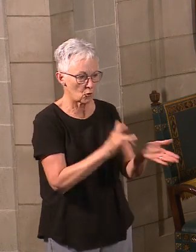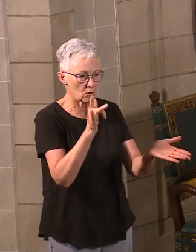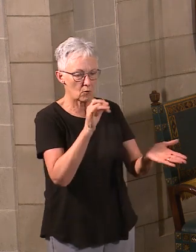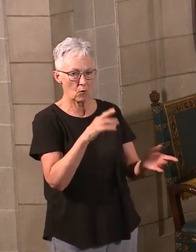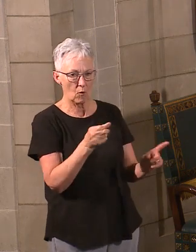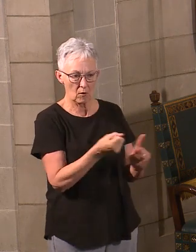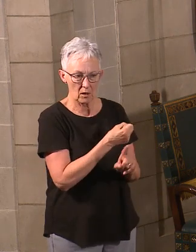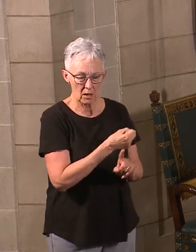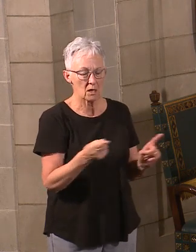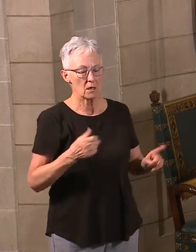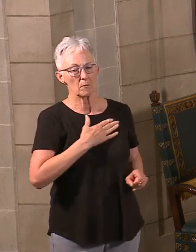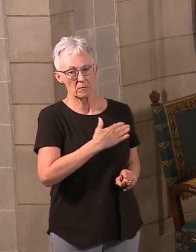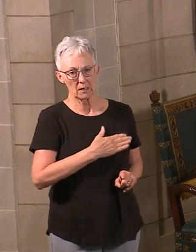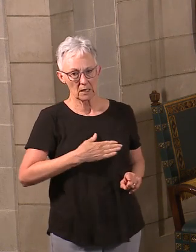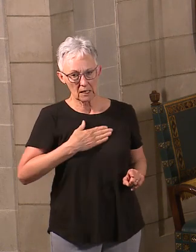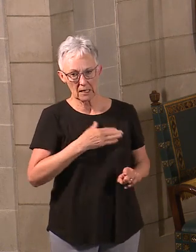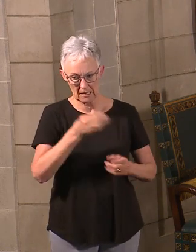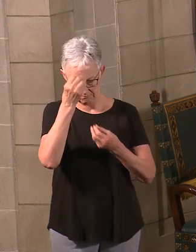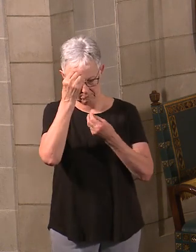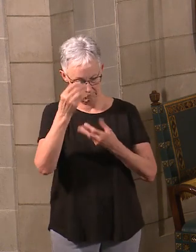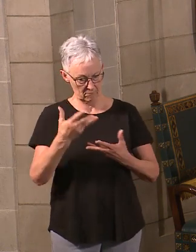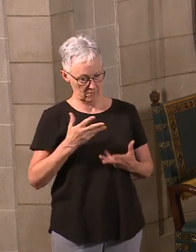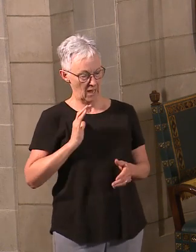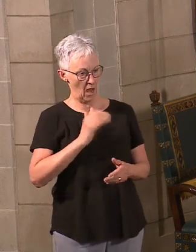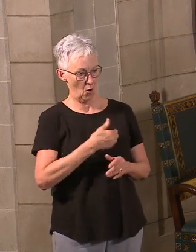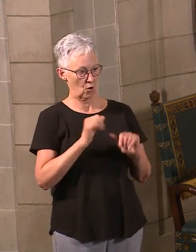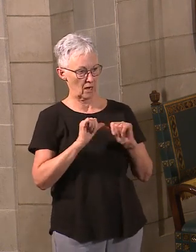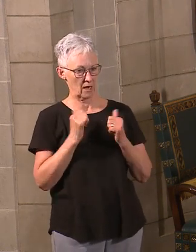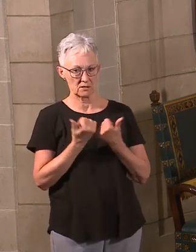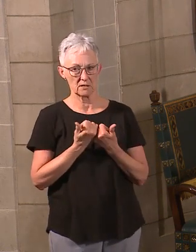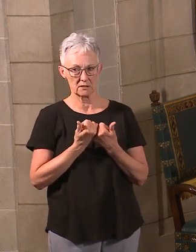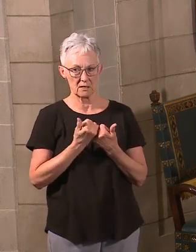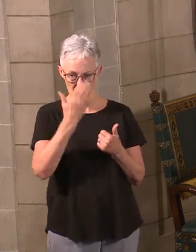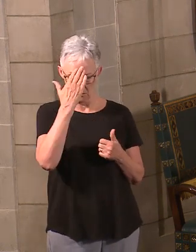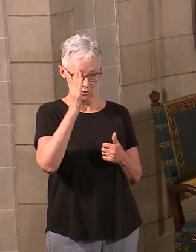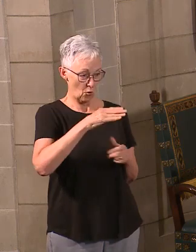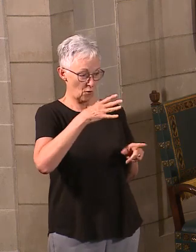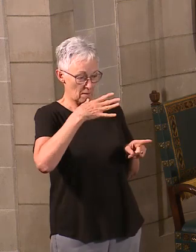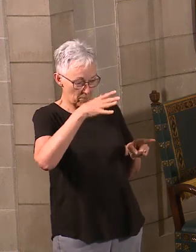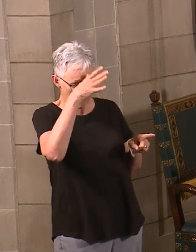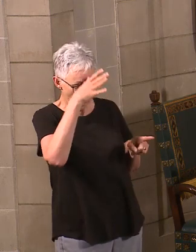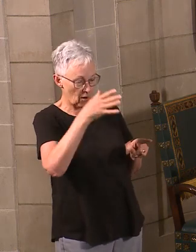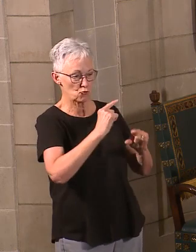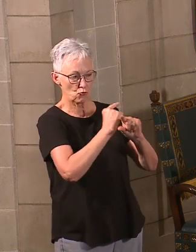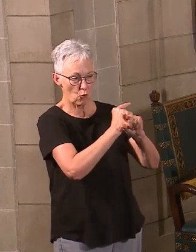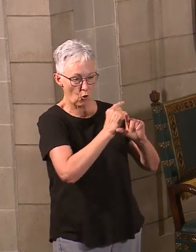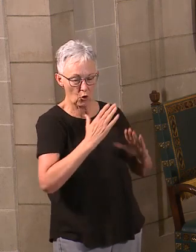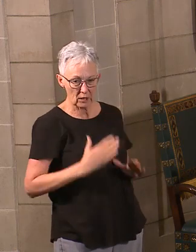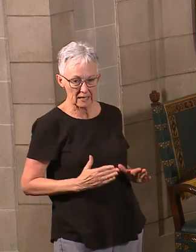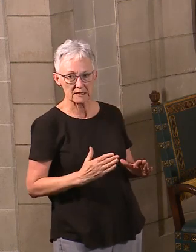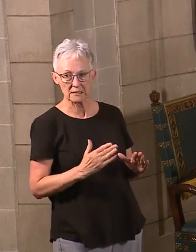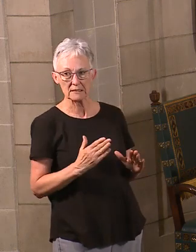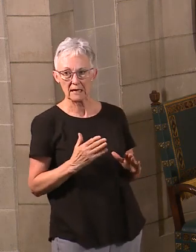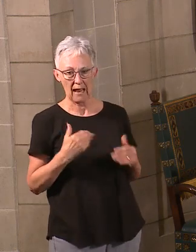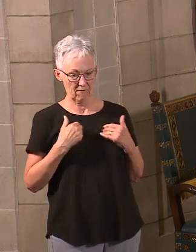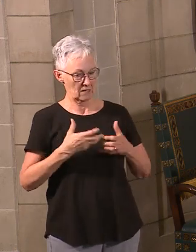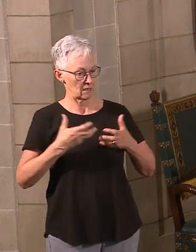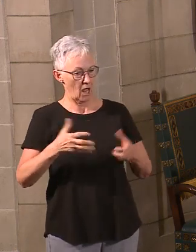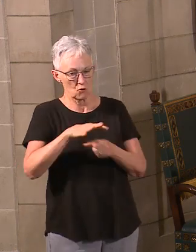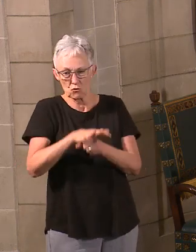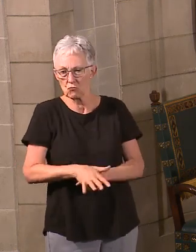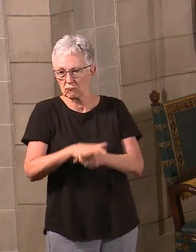support. Social isolation is difficult. There's added stress on parents and guardians to provide additional educational activities.